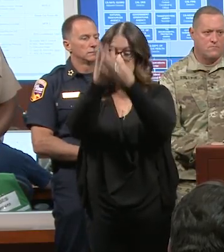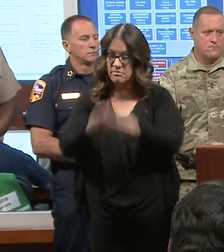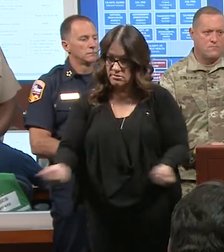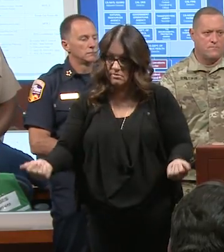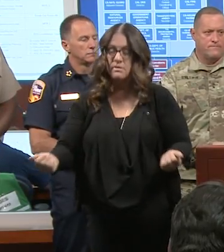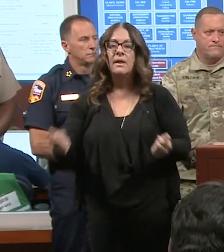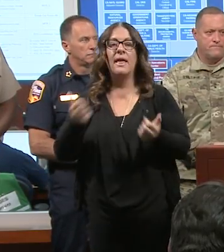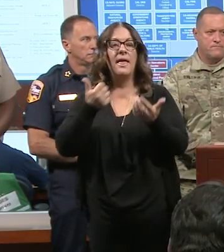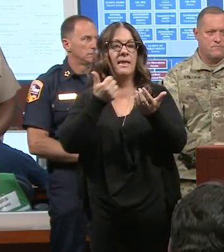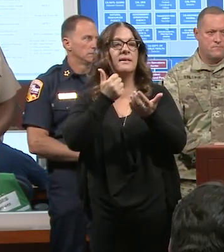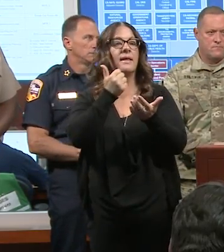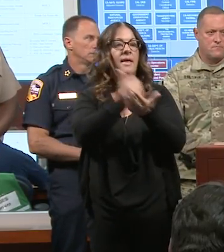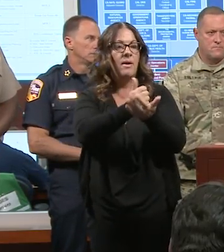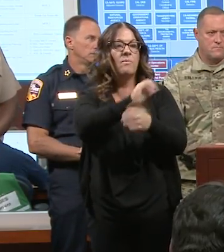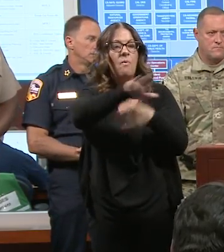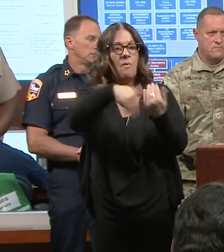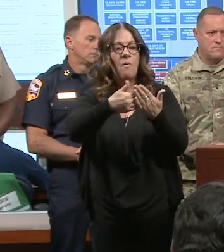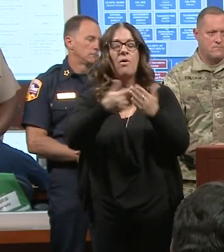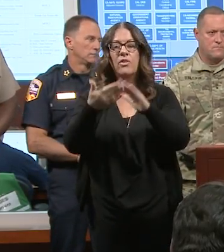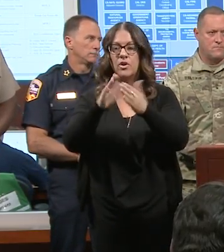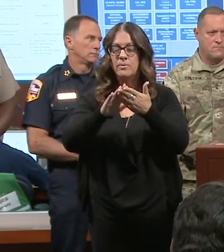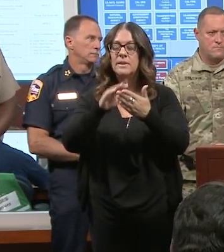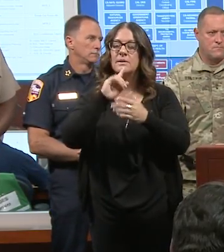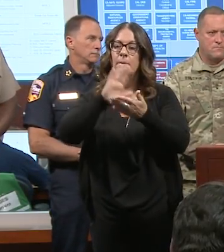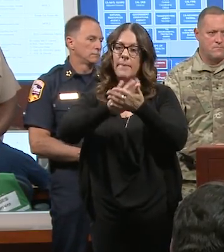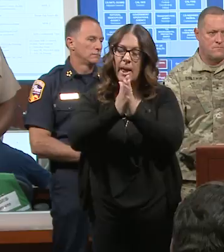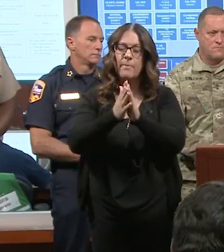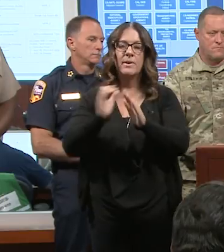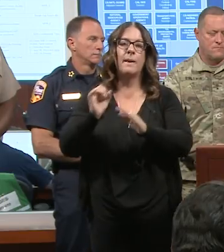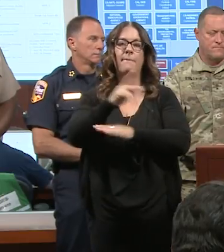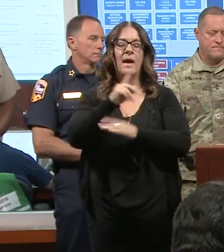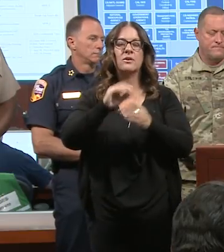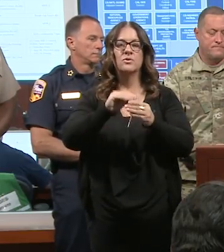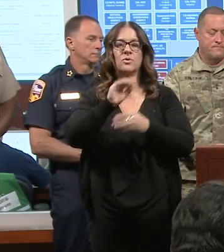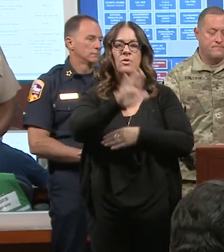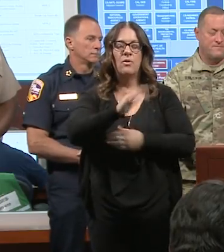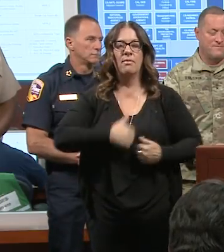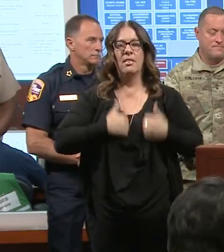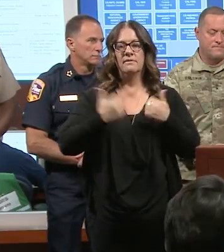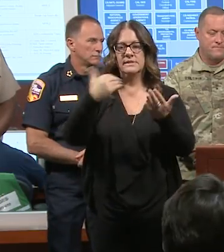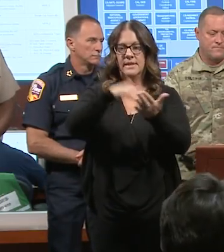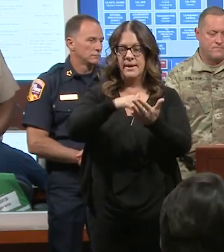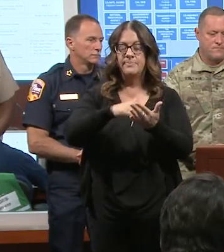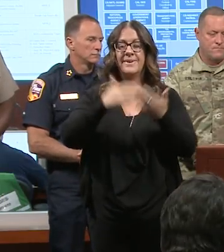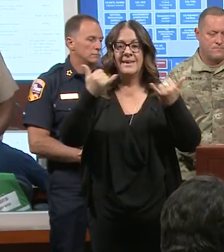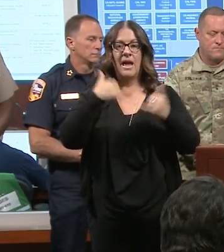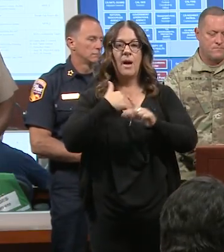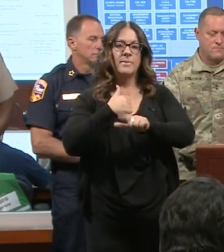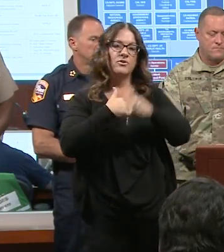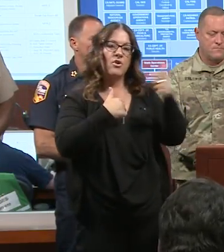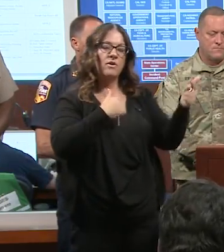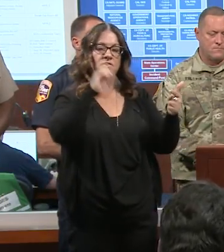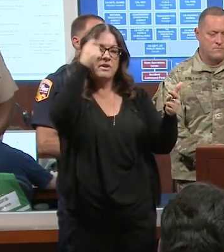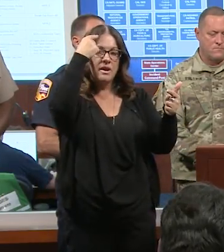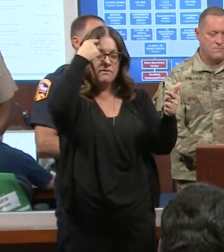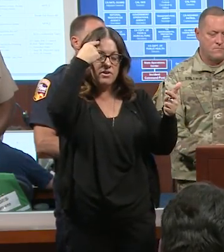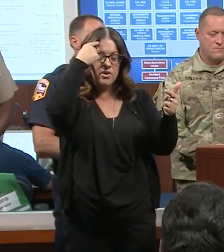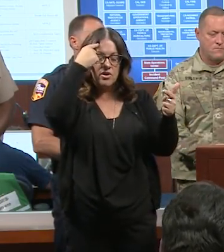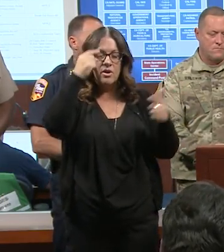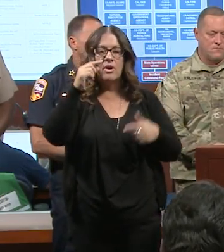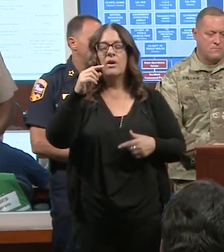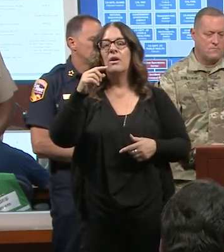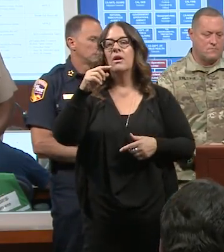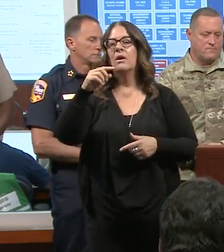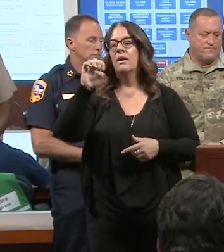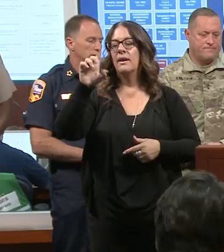those communities back up online again. So with that, at this point, I'll turn it over to our governor, Governor Edmund